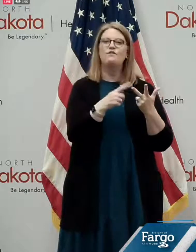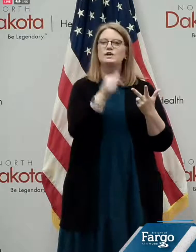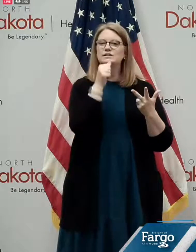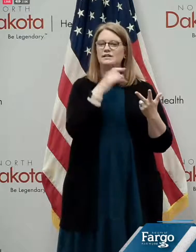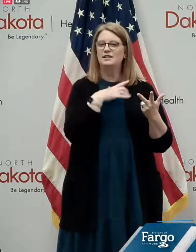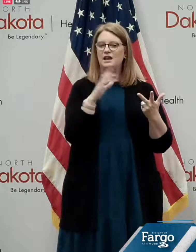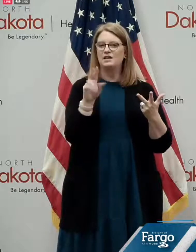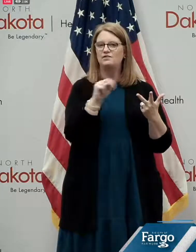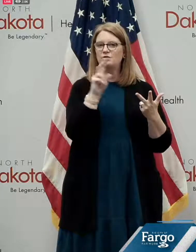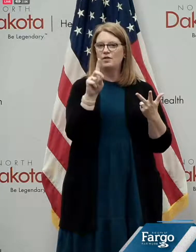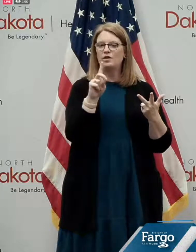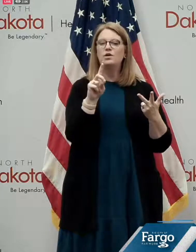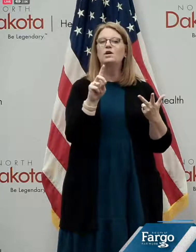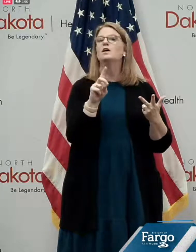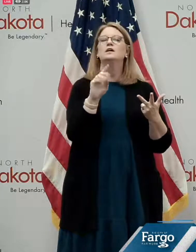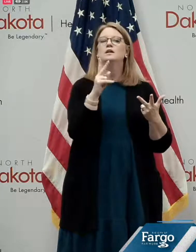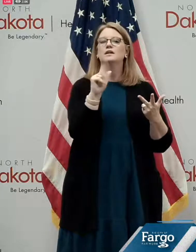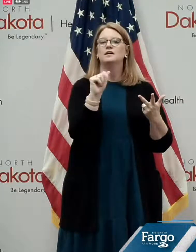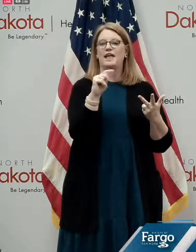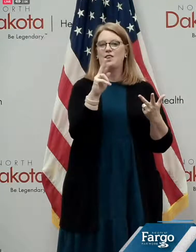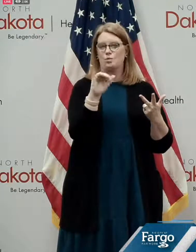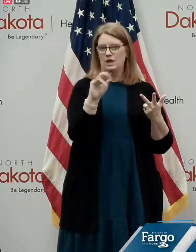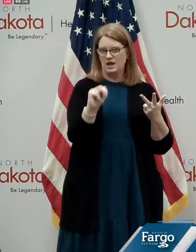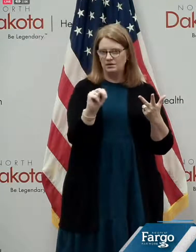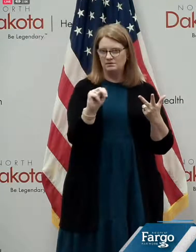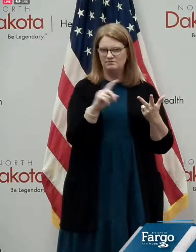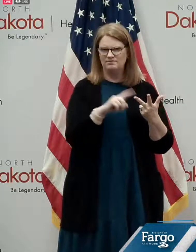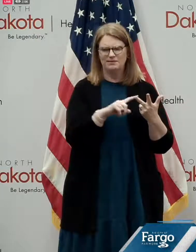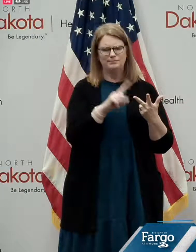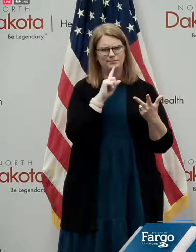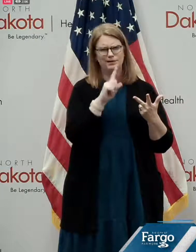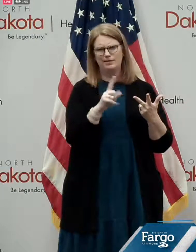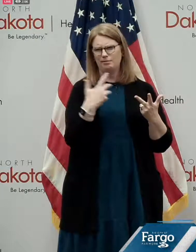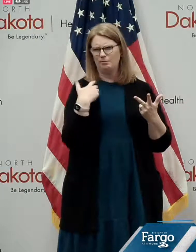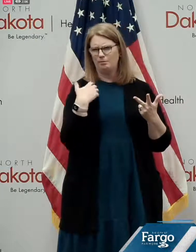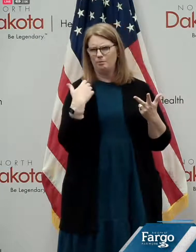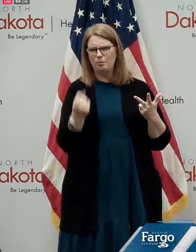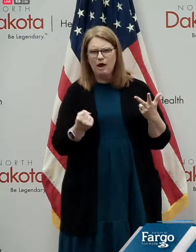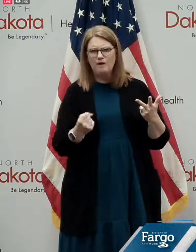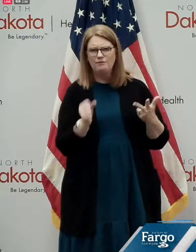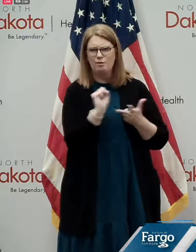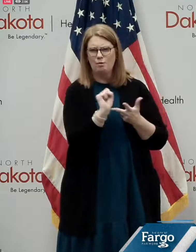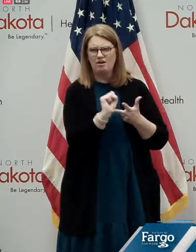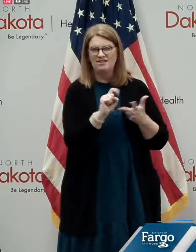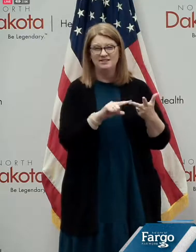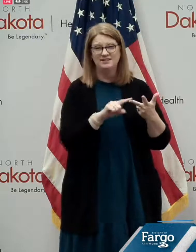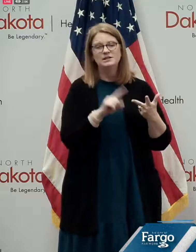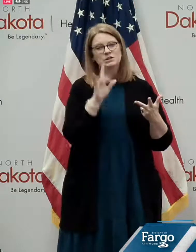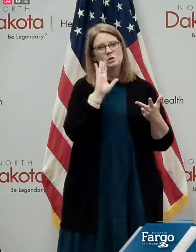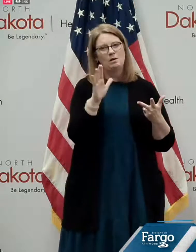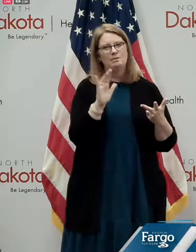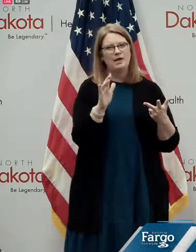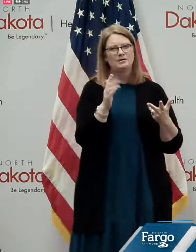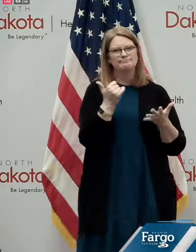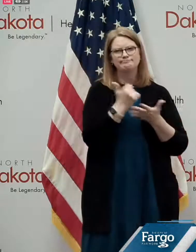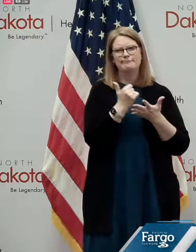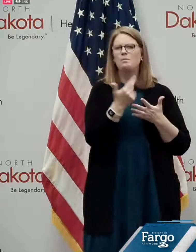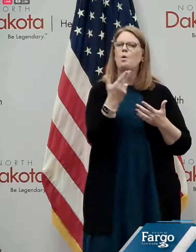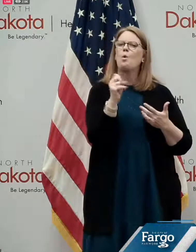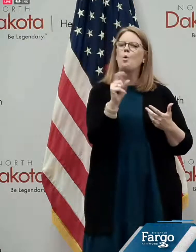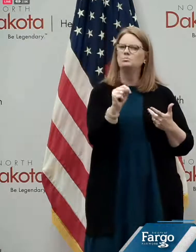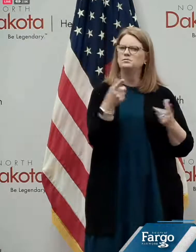Catherine Helgesbergum, for her courageous work in this area. And of course, she will be one of the co-hosts at this